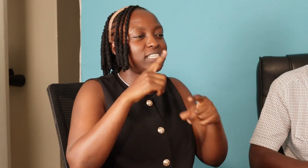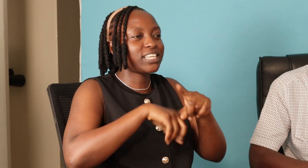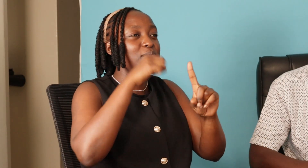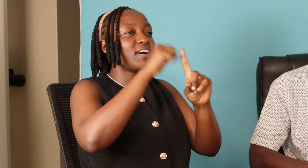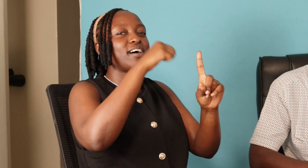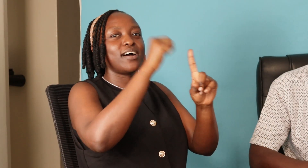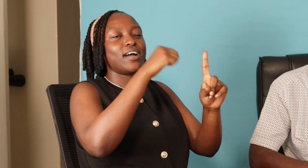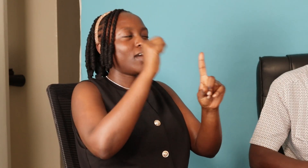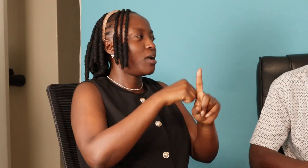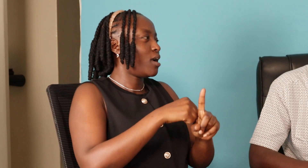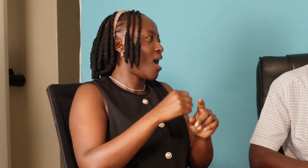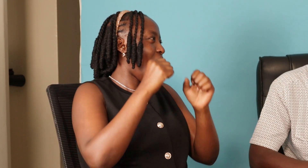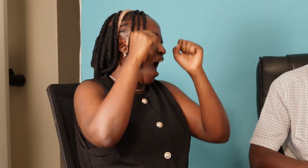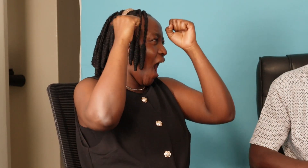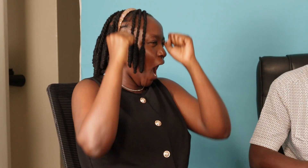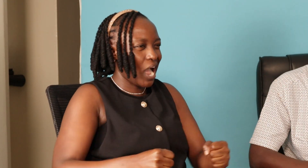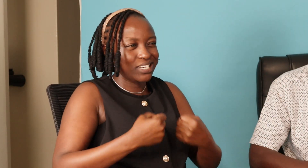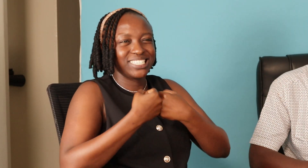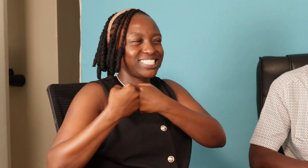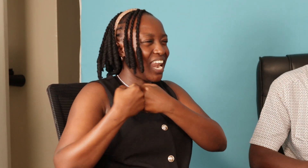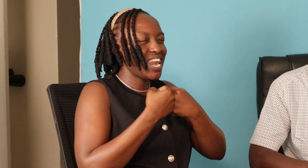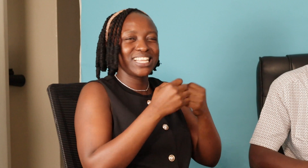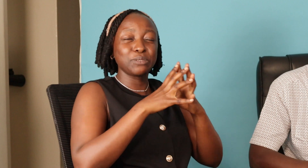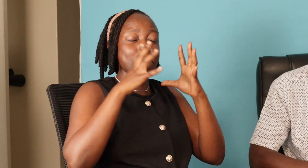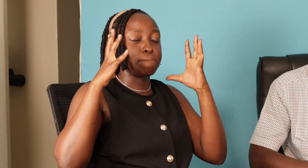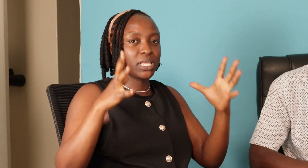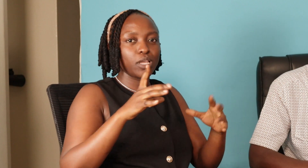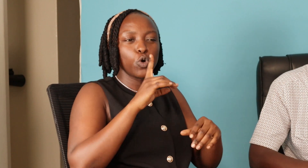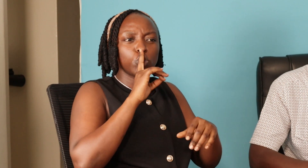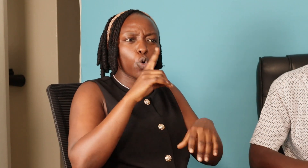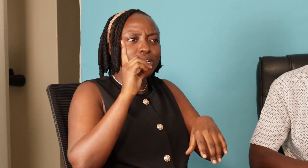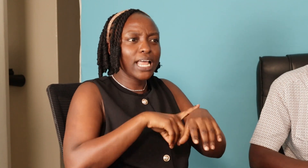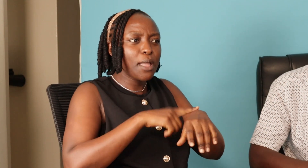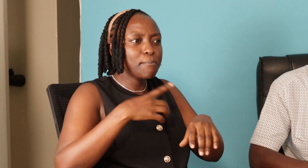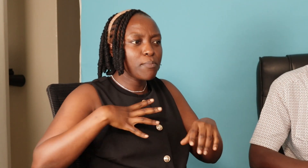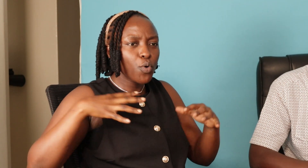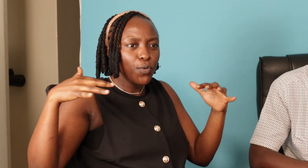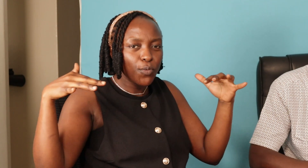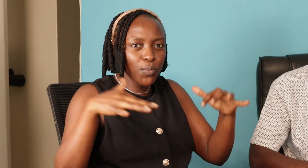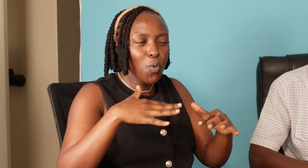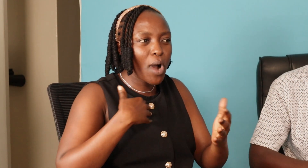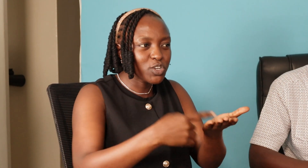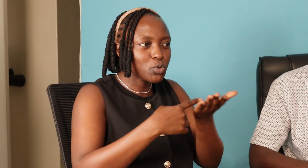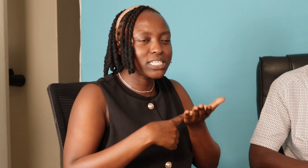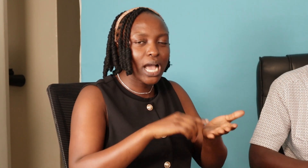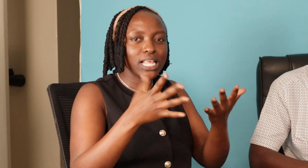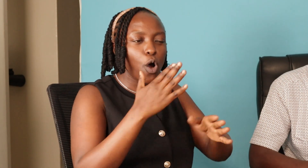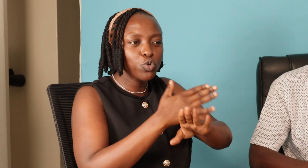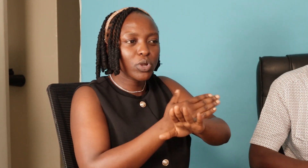deaf community, does not particularly mention anything about deaf communities, then it becomes very hard to lobby and advocate. Because when people